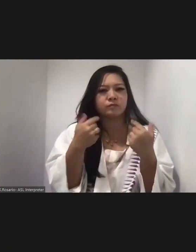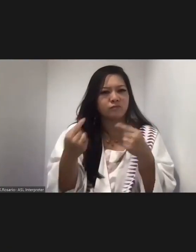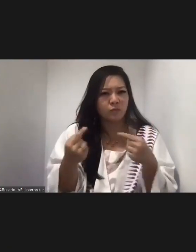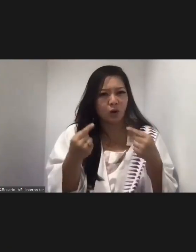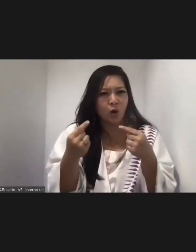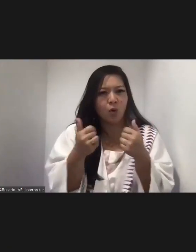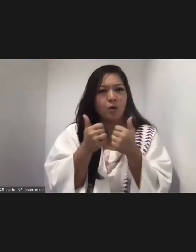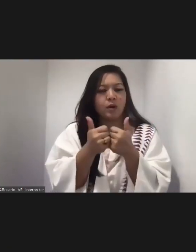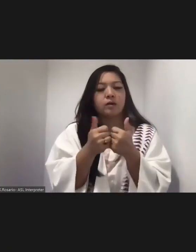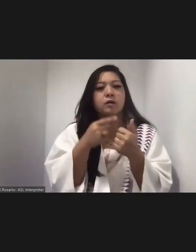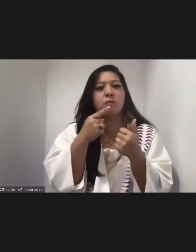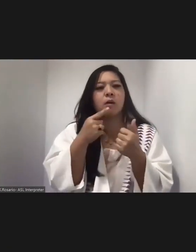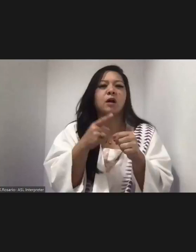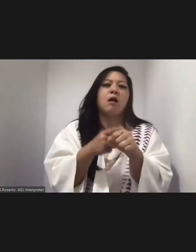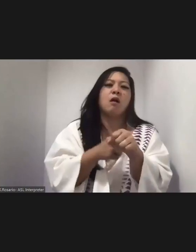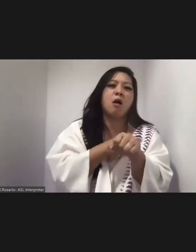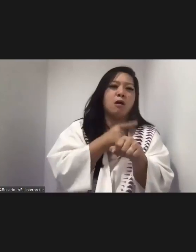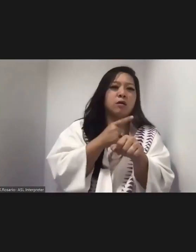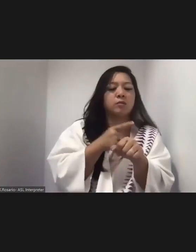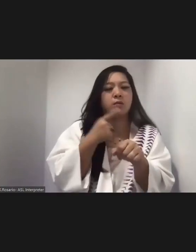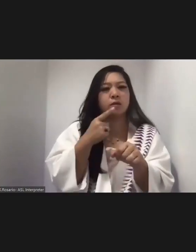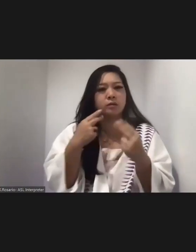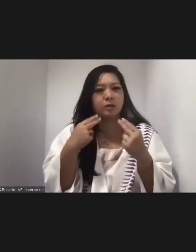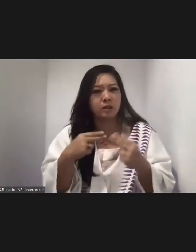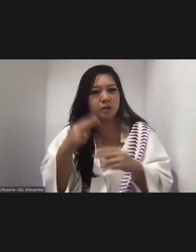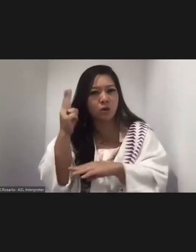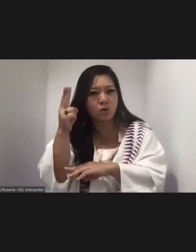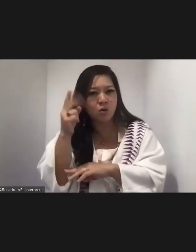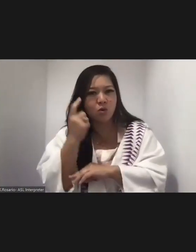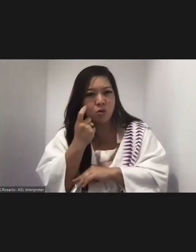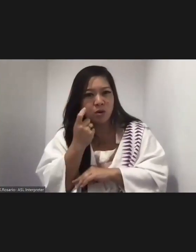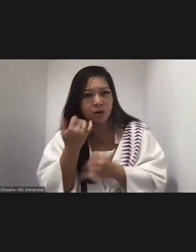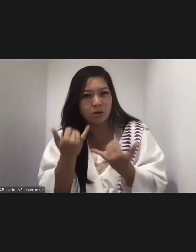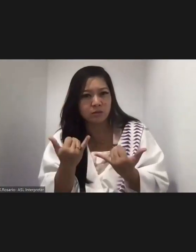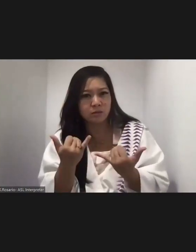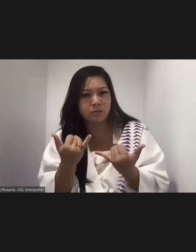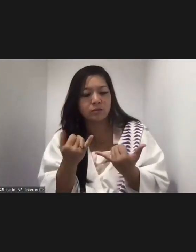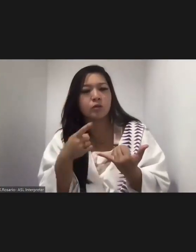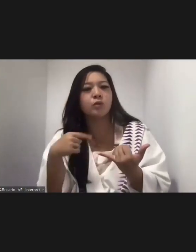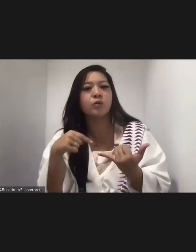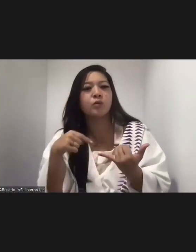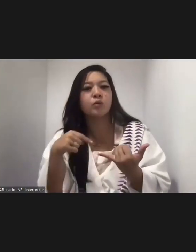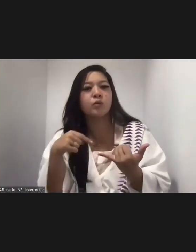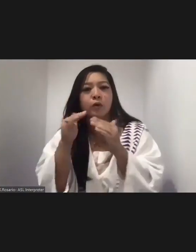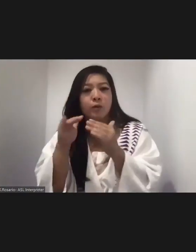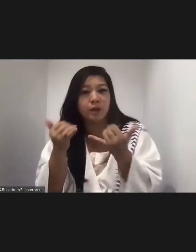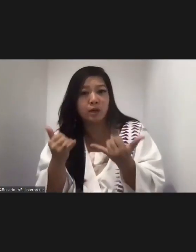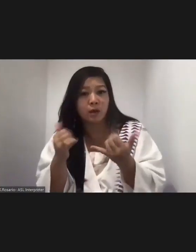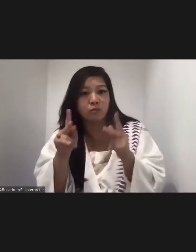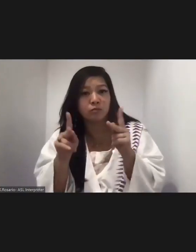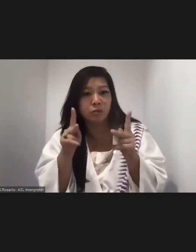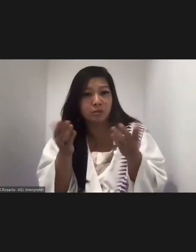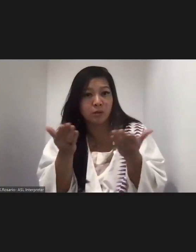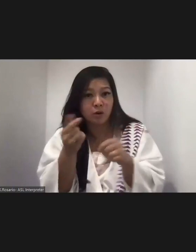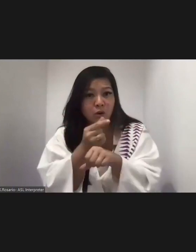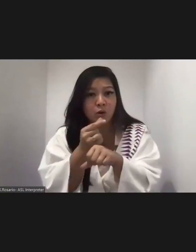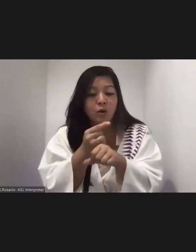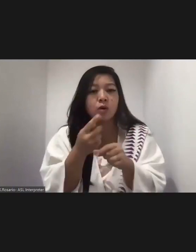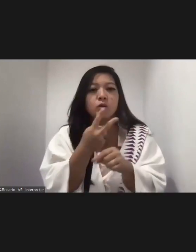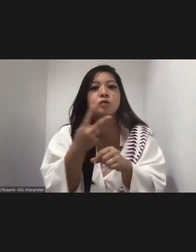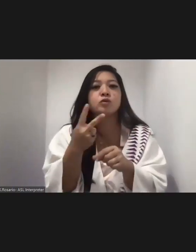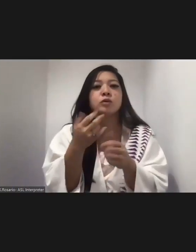health emergency in recent history. We as a community overcame 2